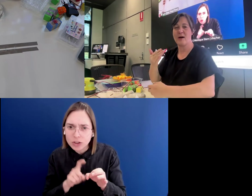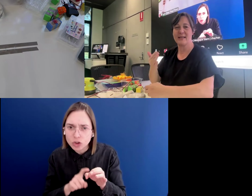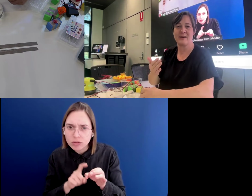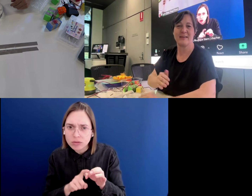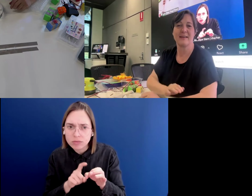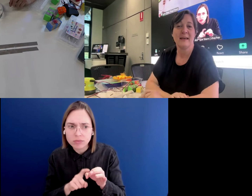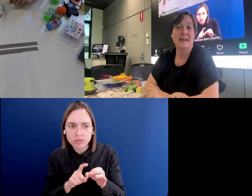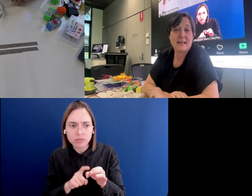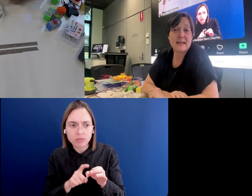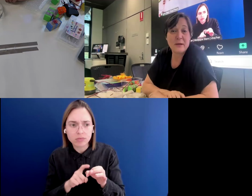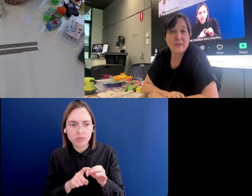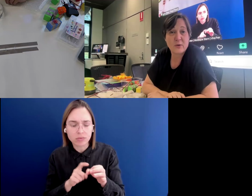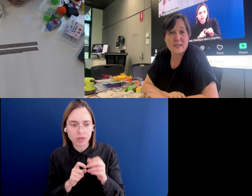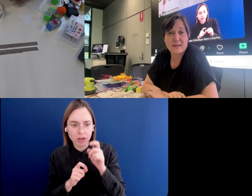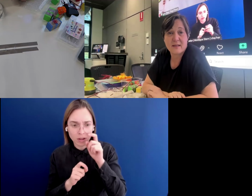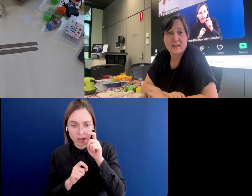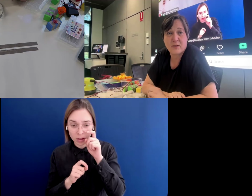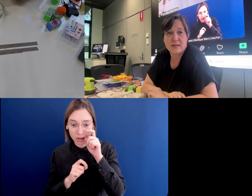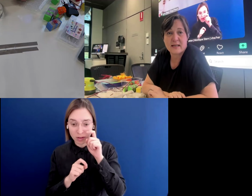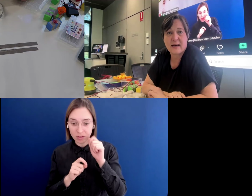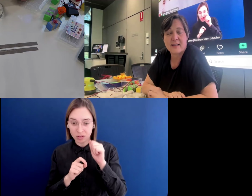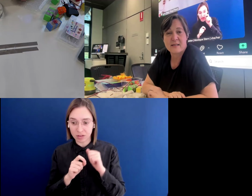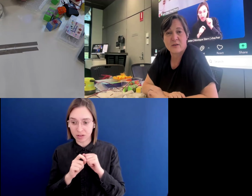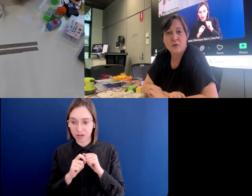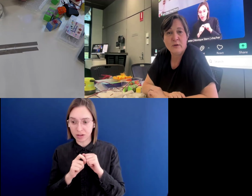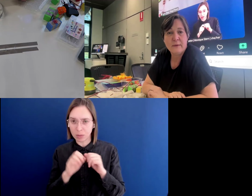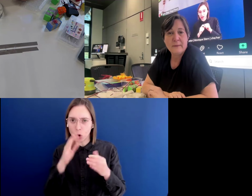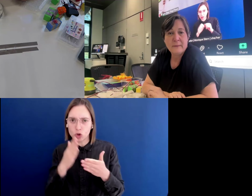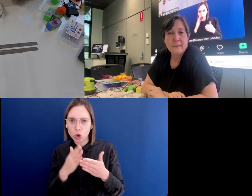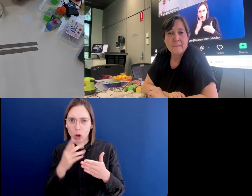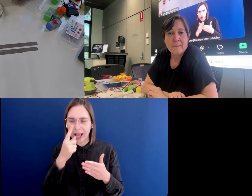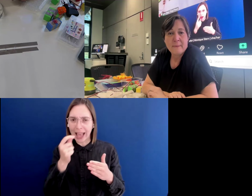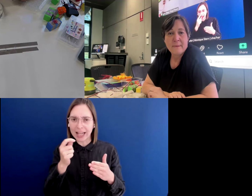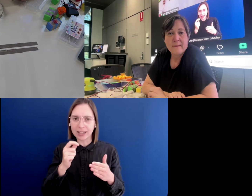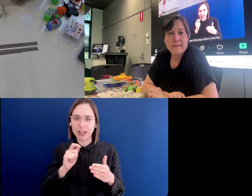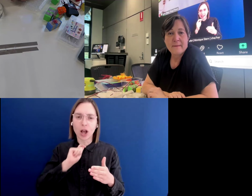enabled mics, I think. Did anyone have a question that they wanted to ask at all?